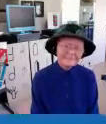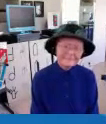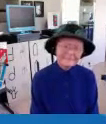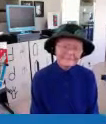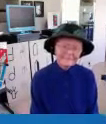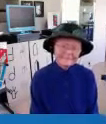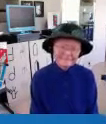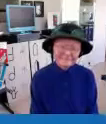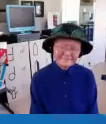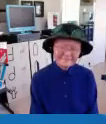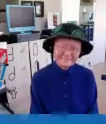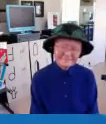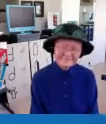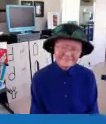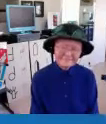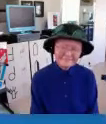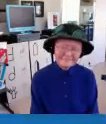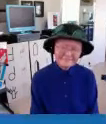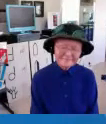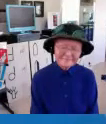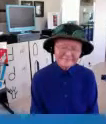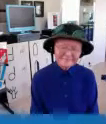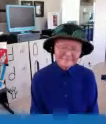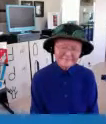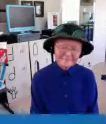front for the viewer.